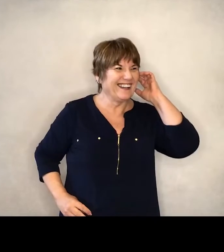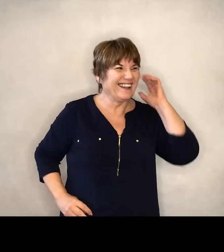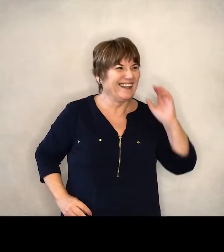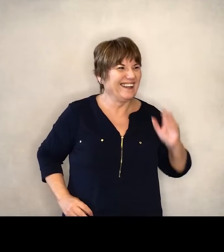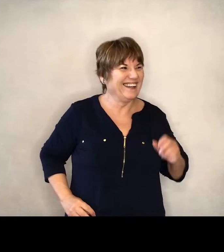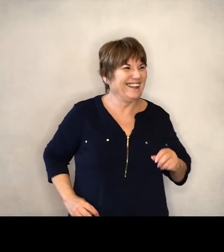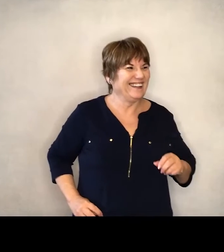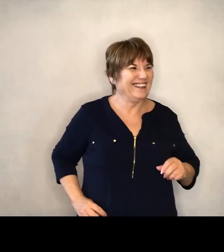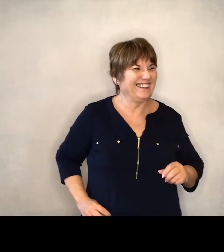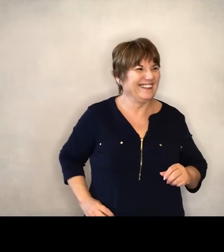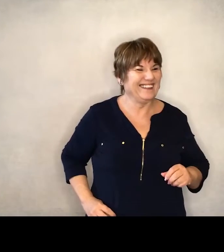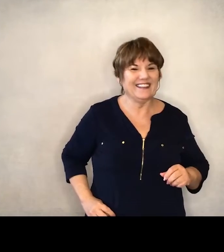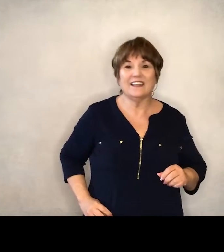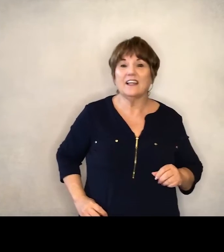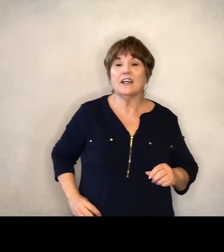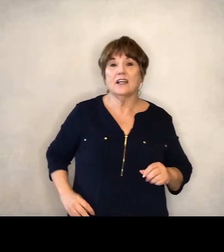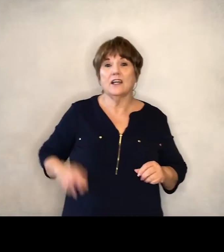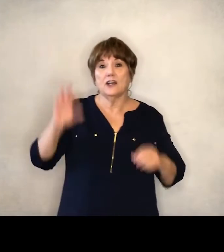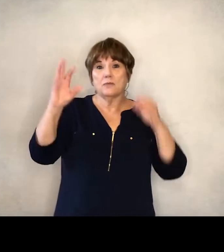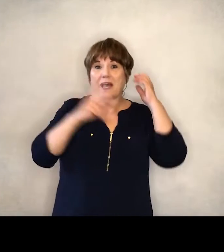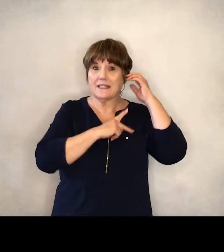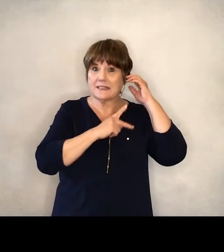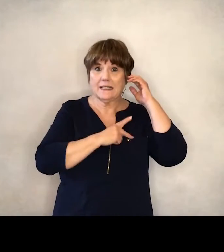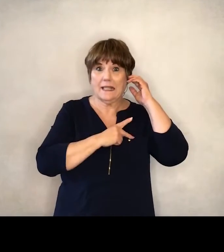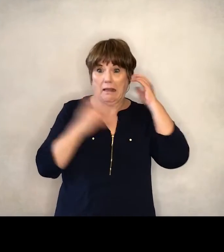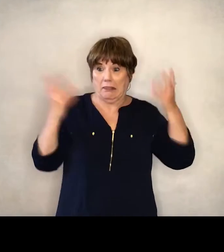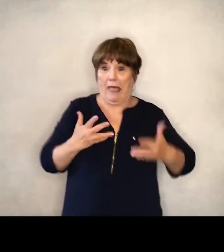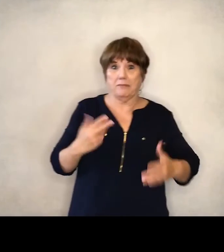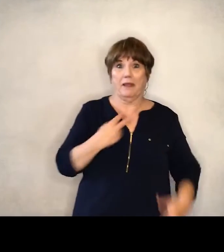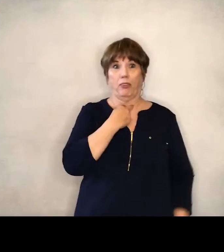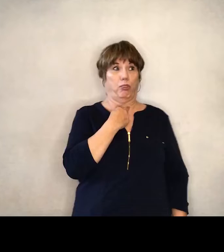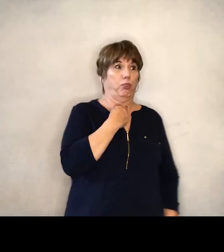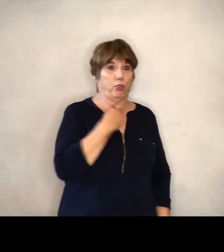So anyway, Keenan left me high and dry. That's what I was saying. Okay.